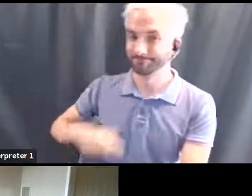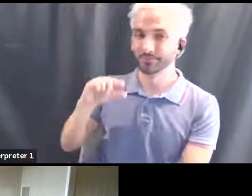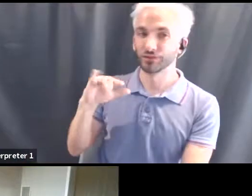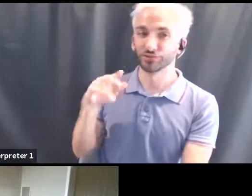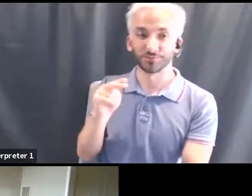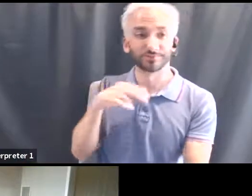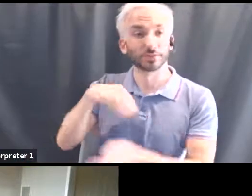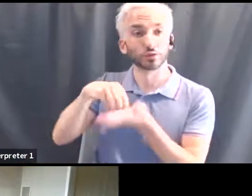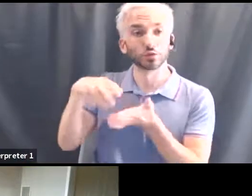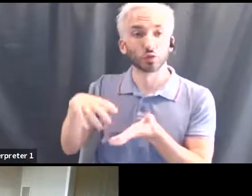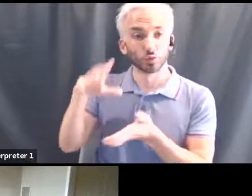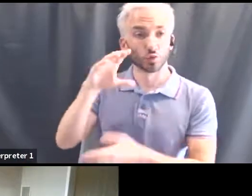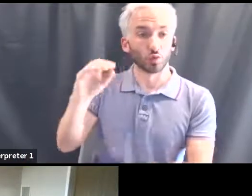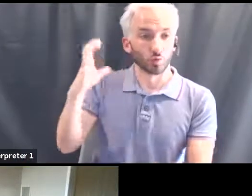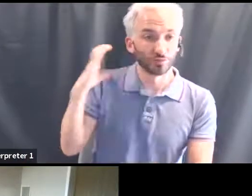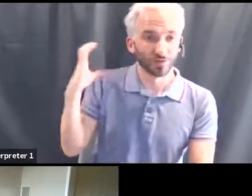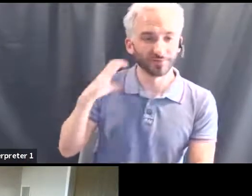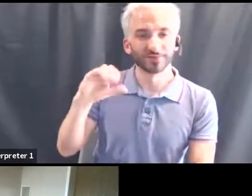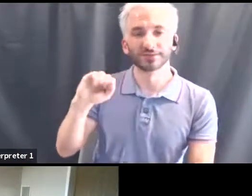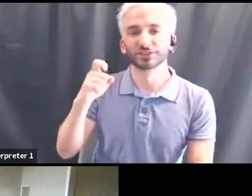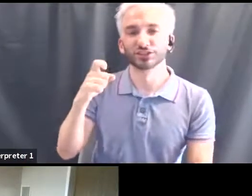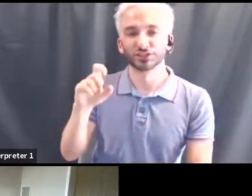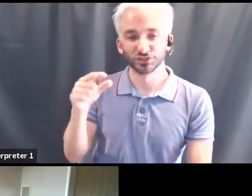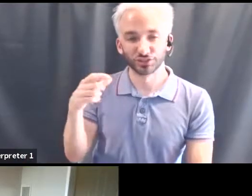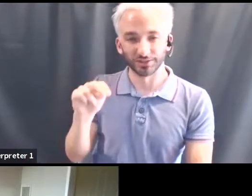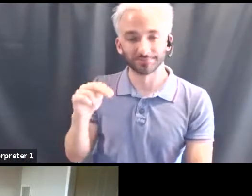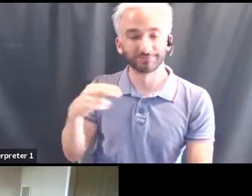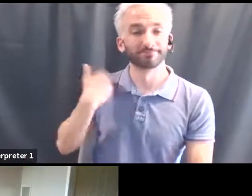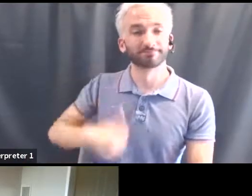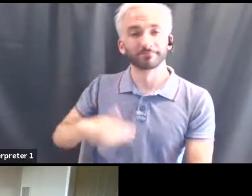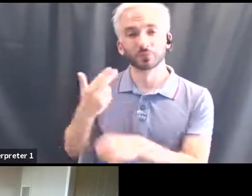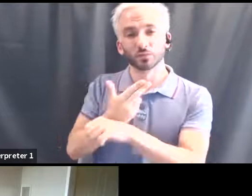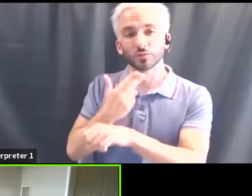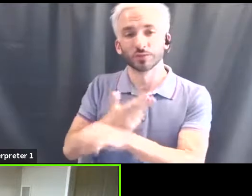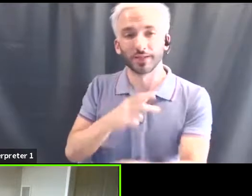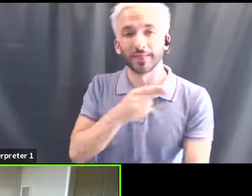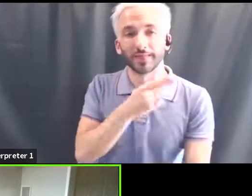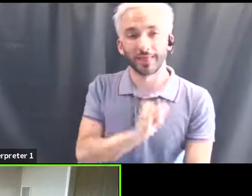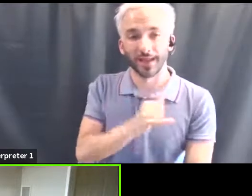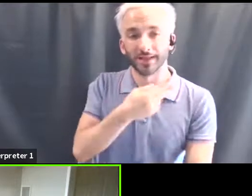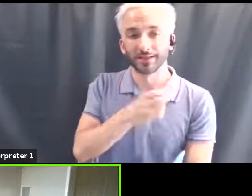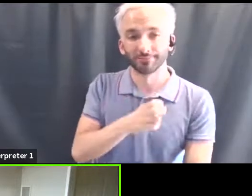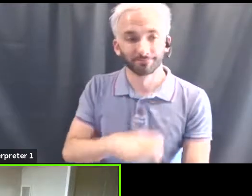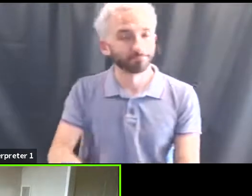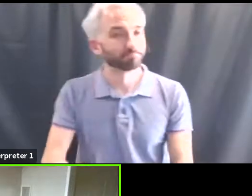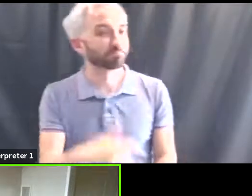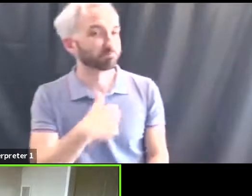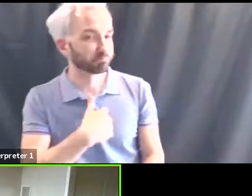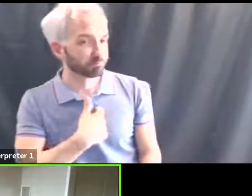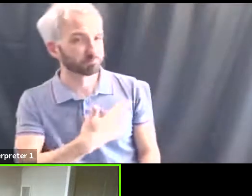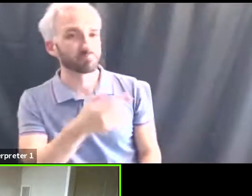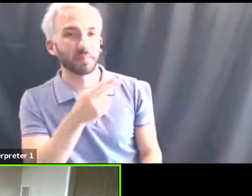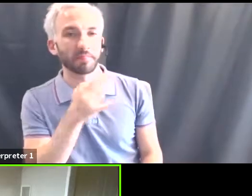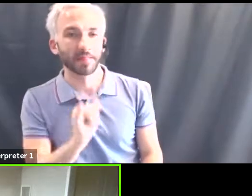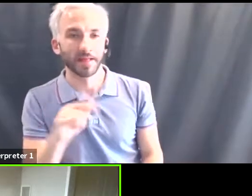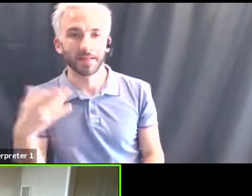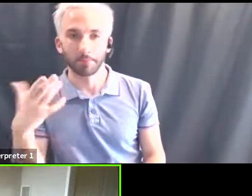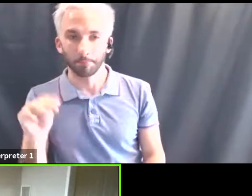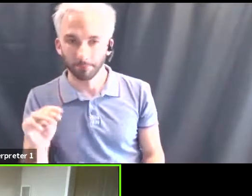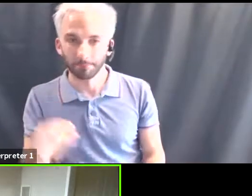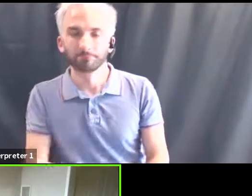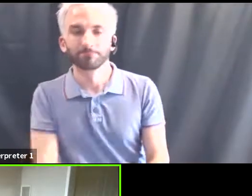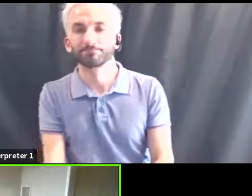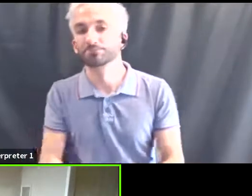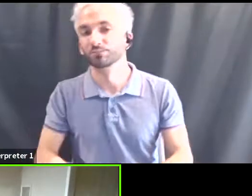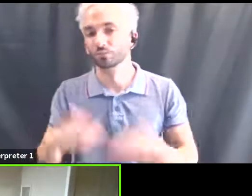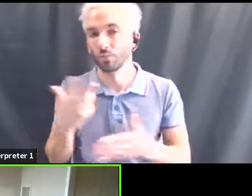student co-chair of SexGen York. I use they, he pronouns. And I use they, them pronouns. And we'd like to